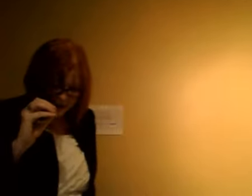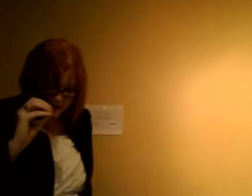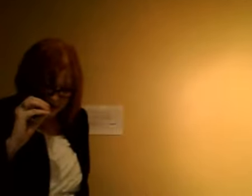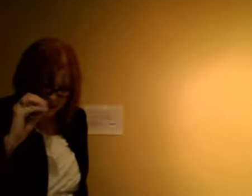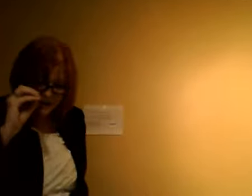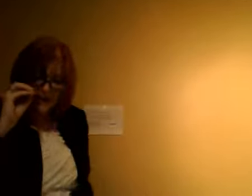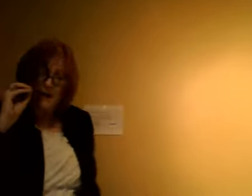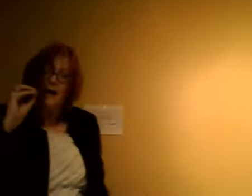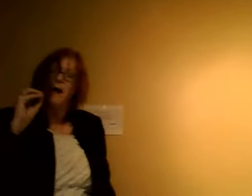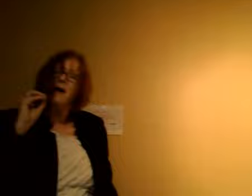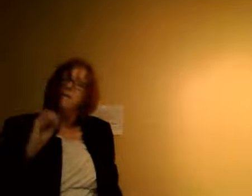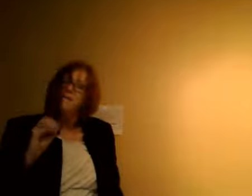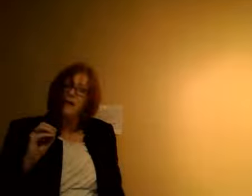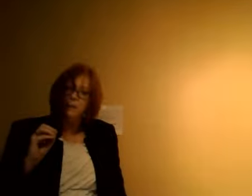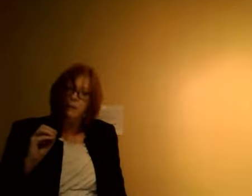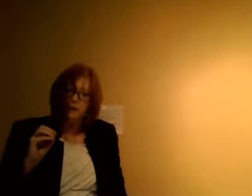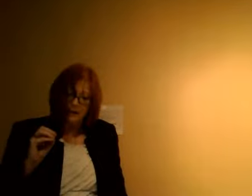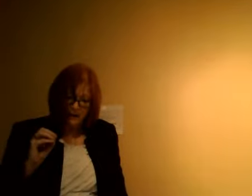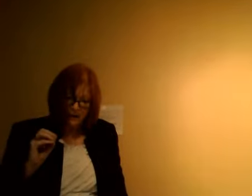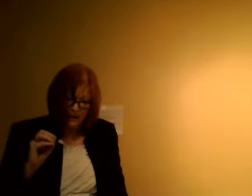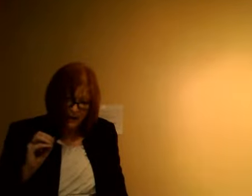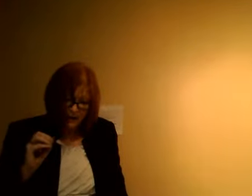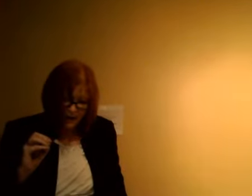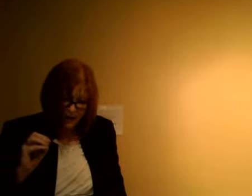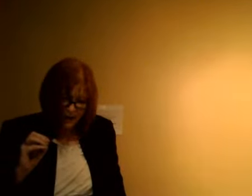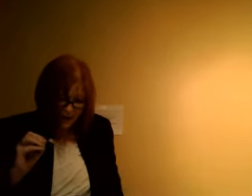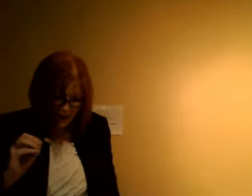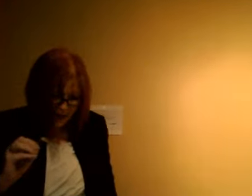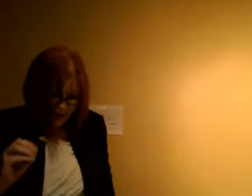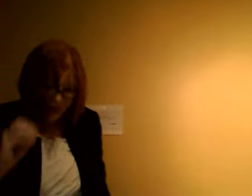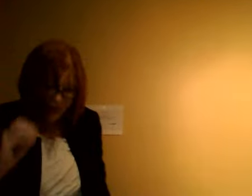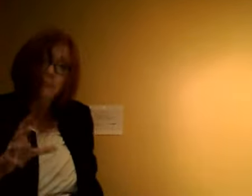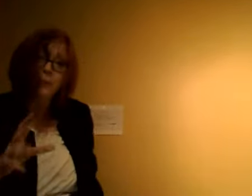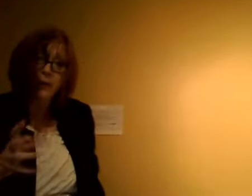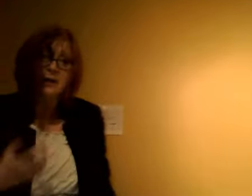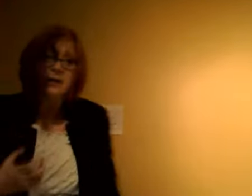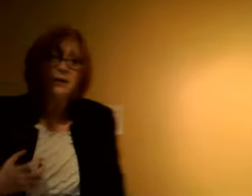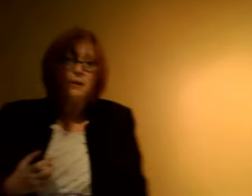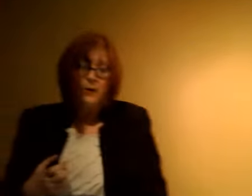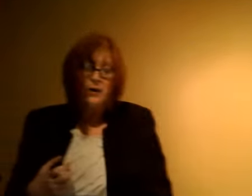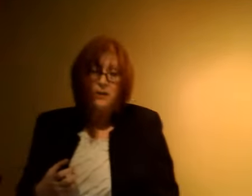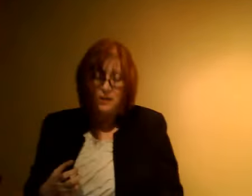reflexive availability and presence in the present